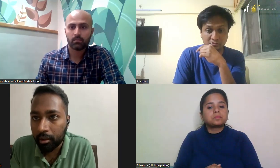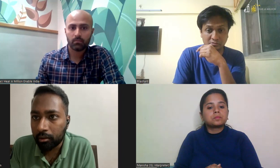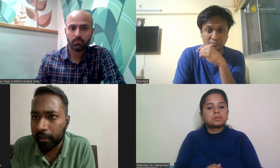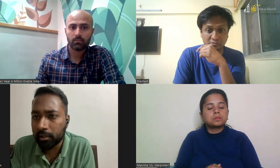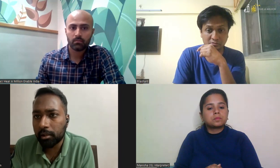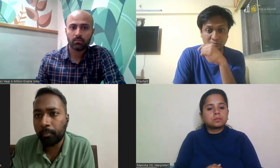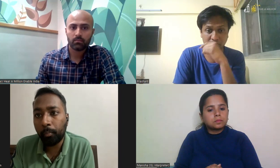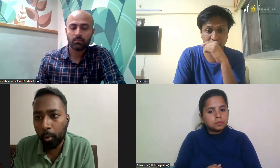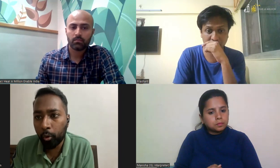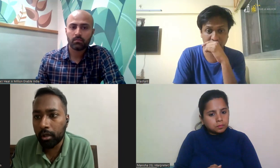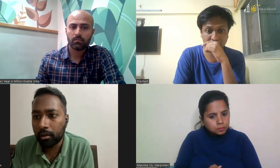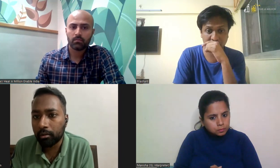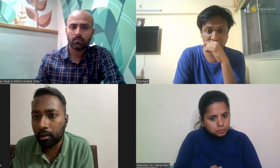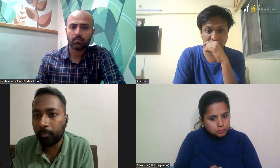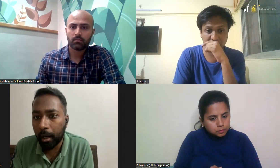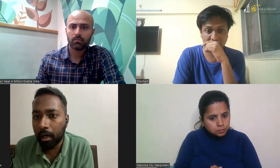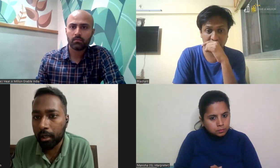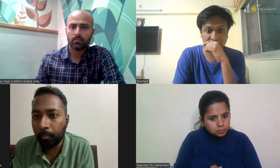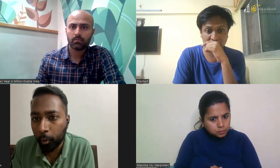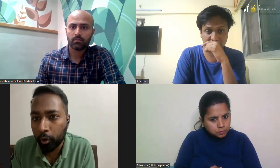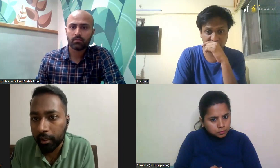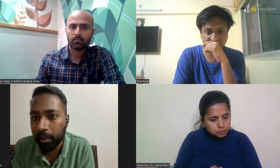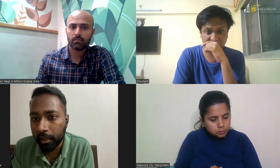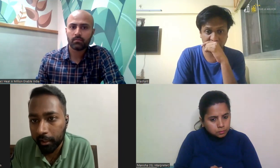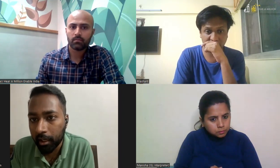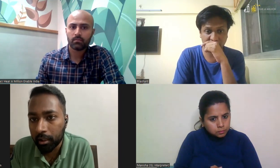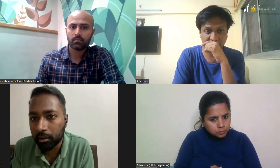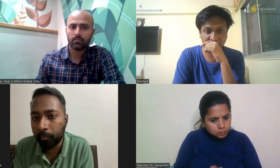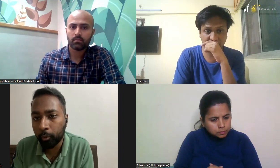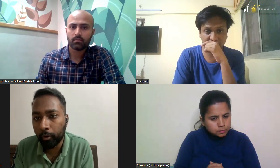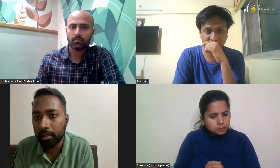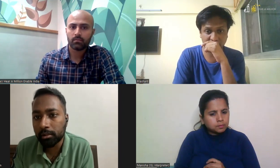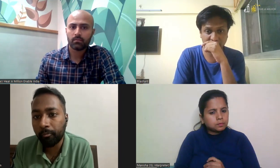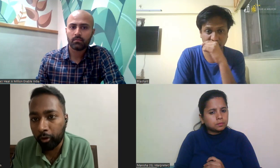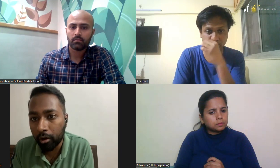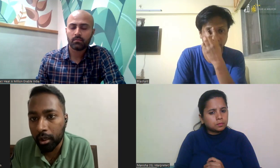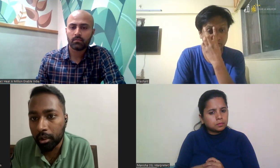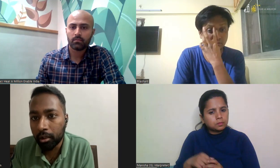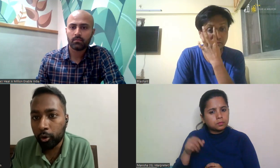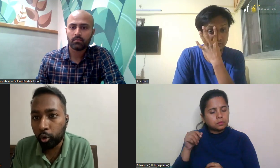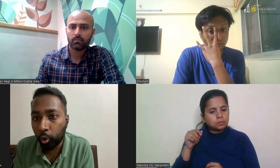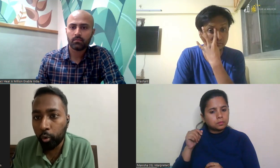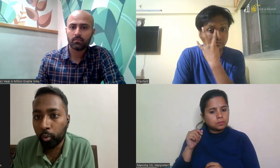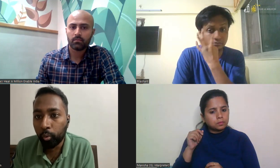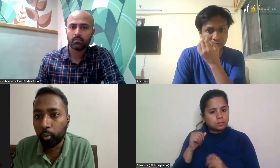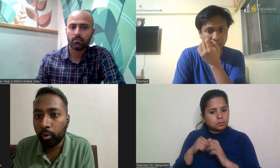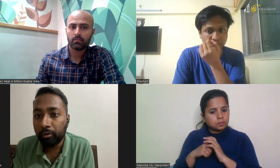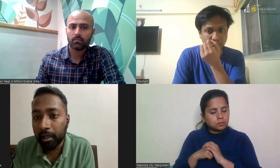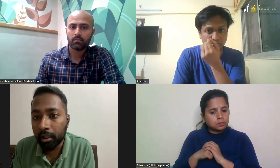right? There is a pool, third party pool in India that provides fund